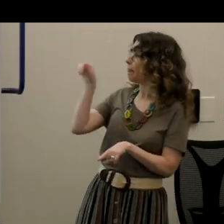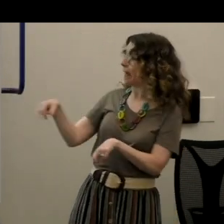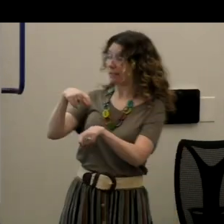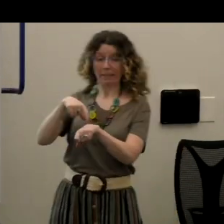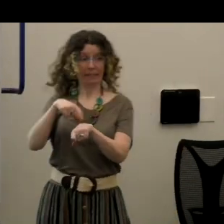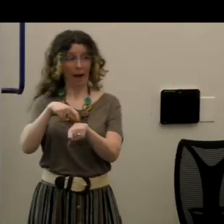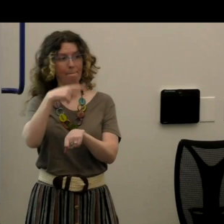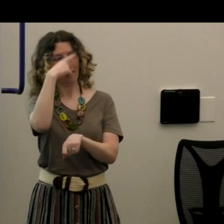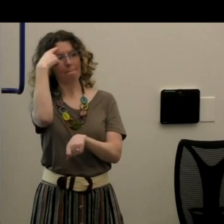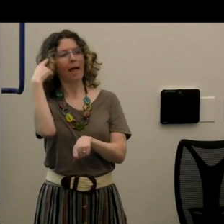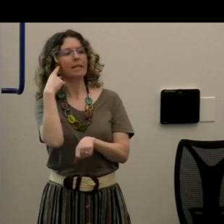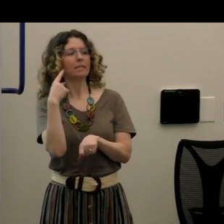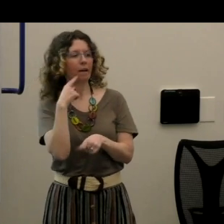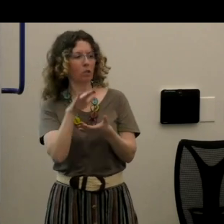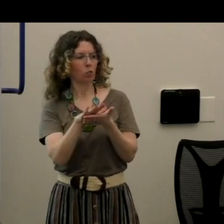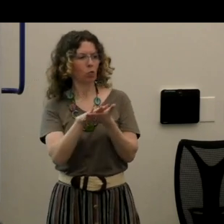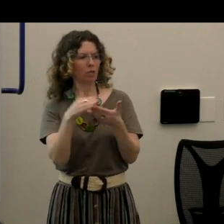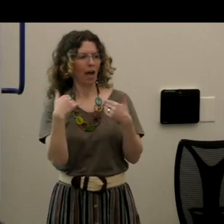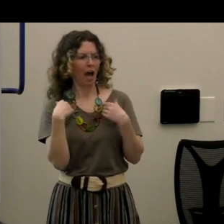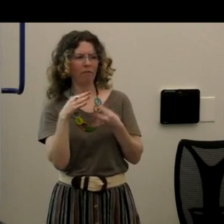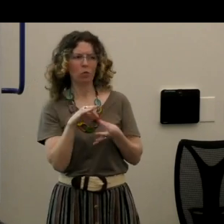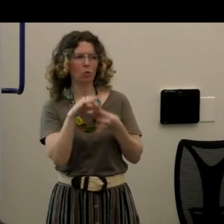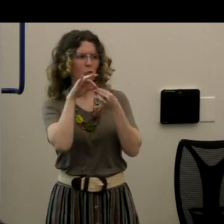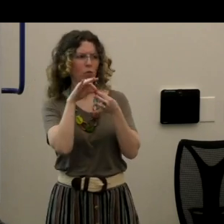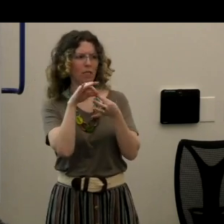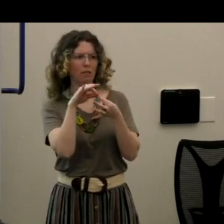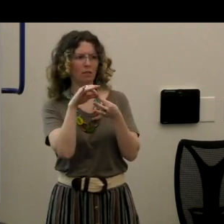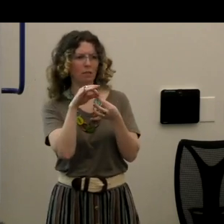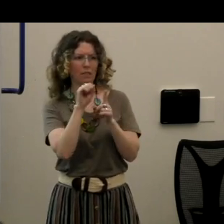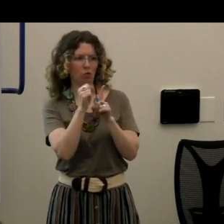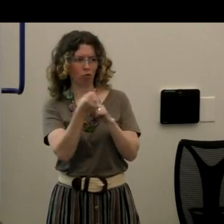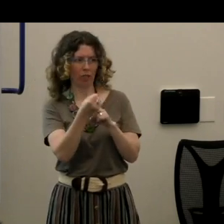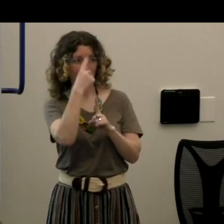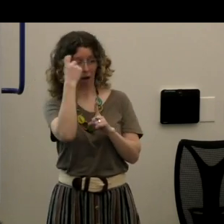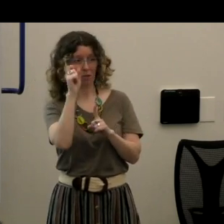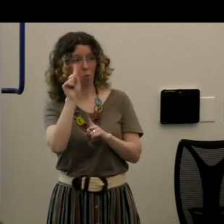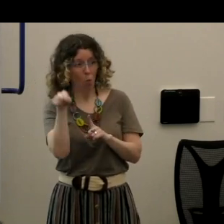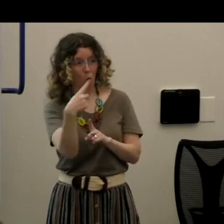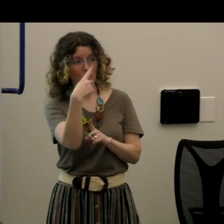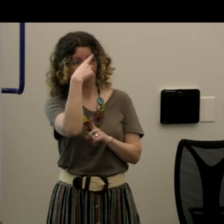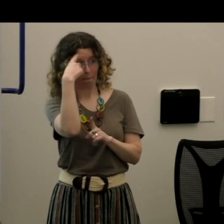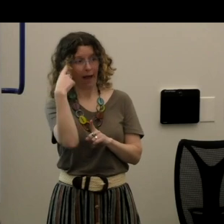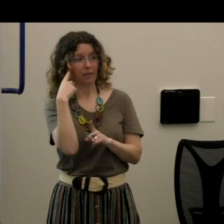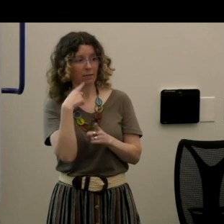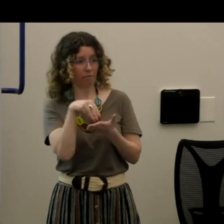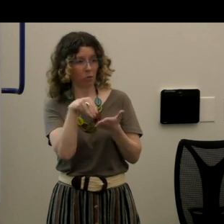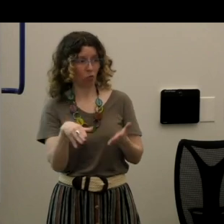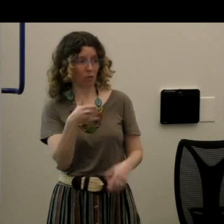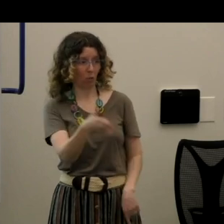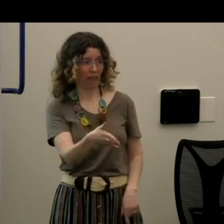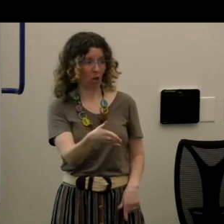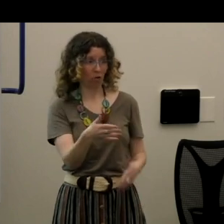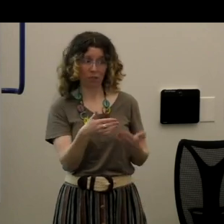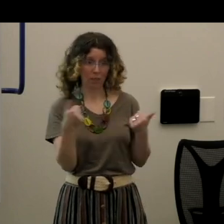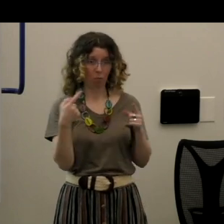Louisiana. And at that time, the Black deaf schools had very unique situations because only Black